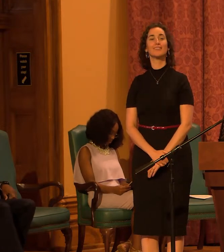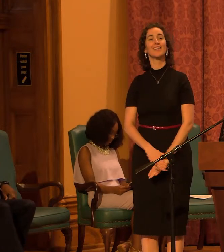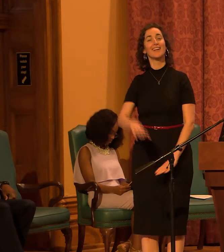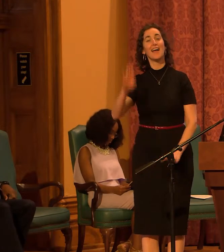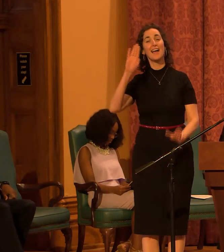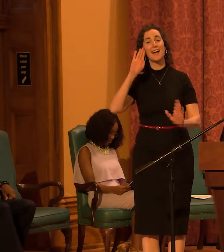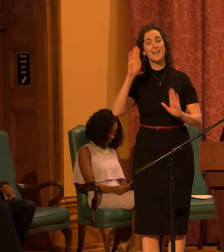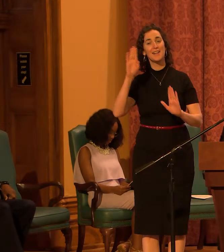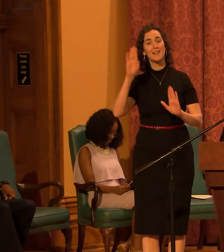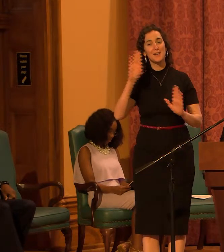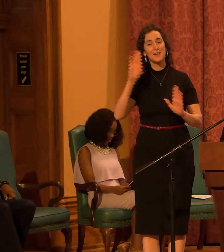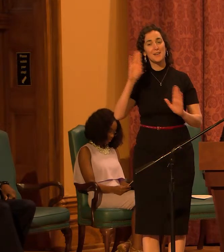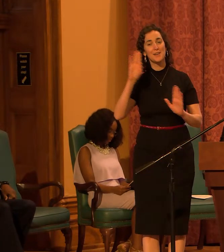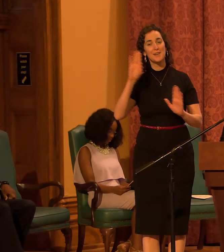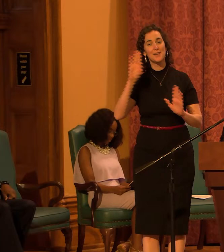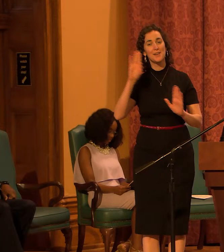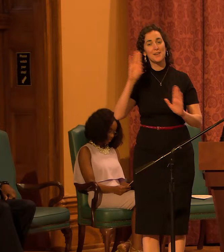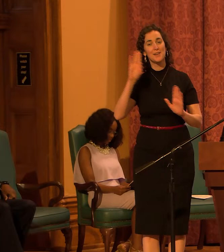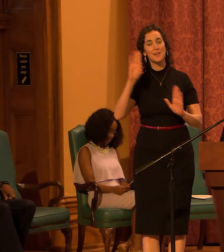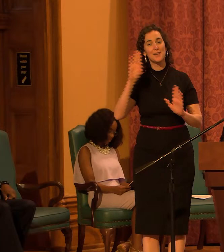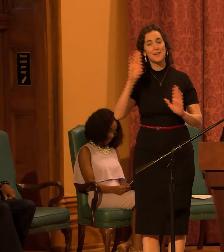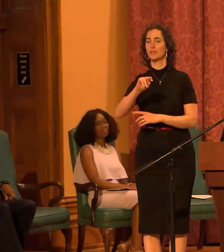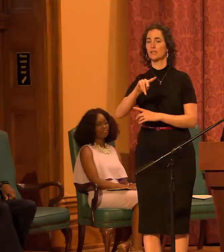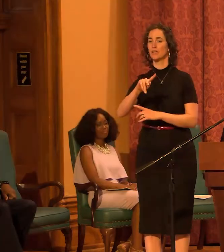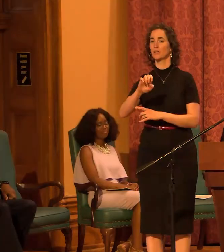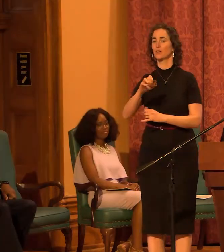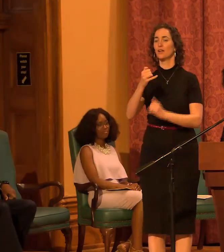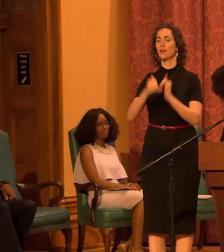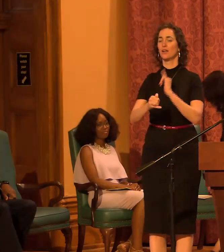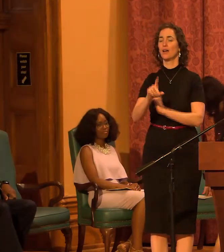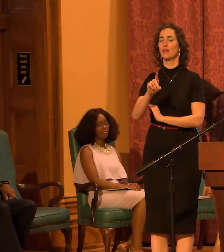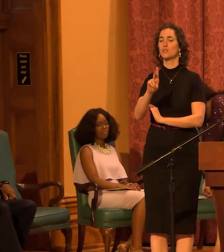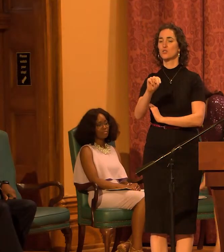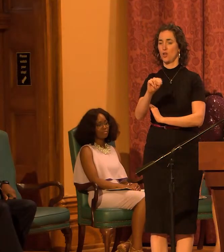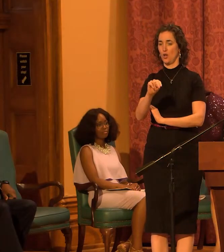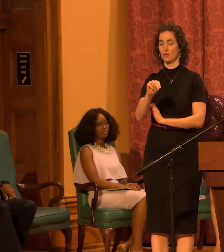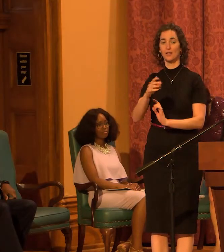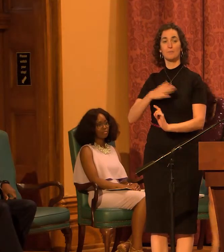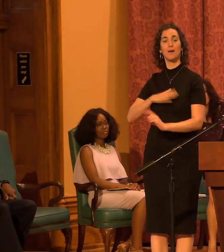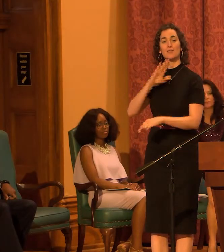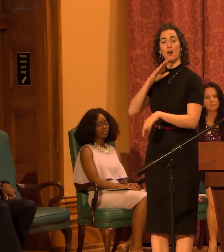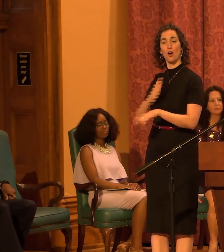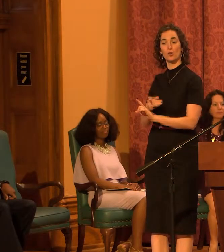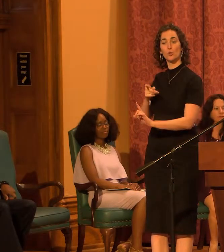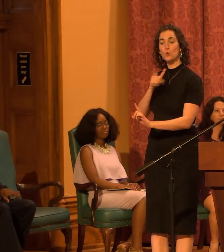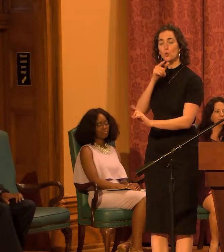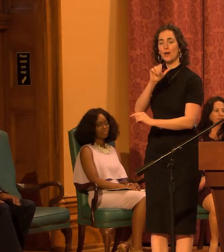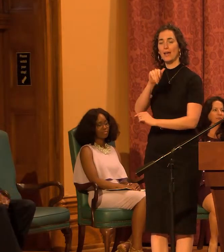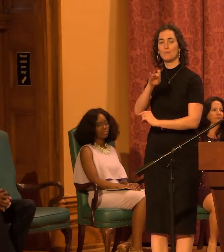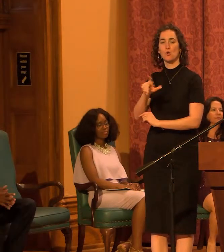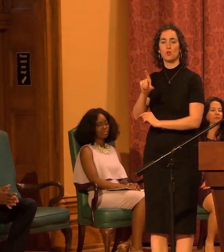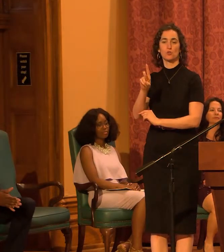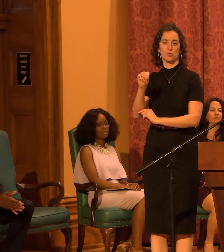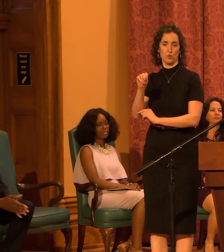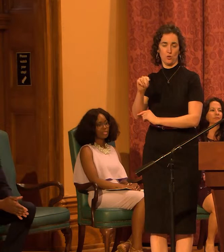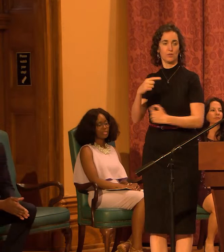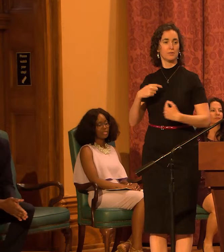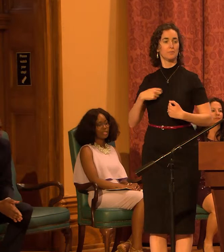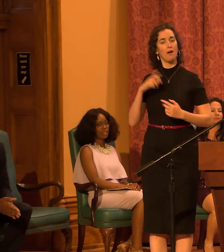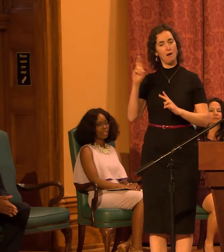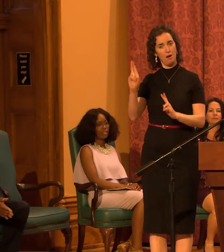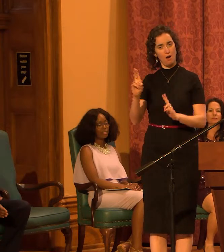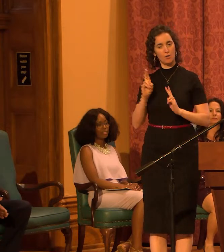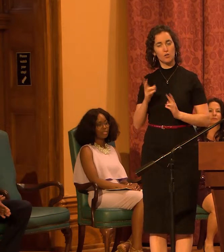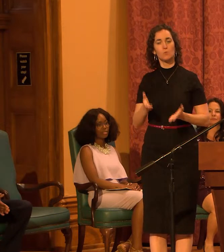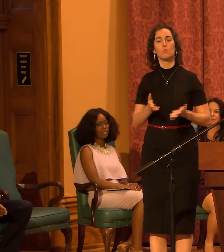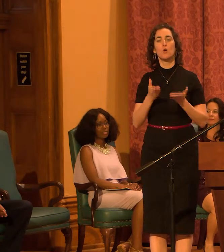Hello, my name is Jonette Dunn. I am the mother of April Dunn. It is my honor to